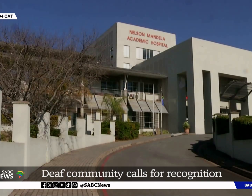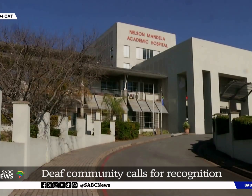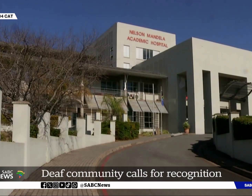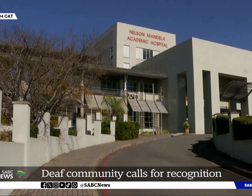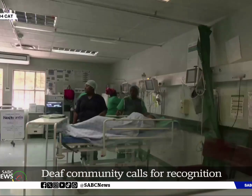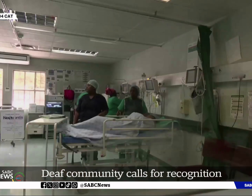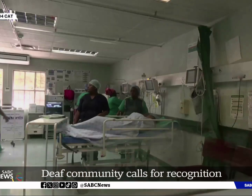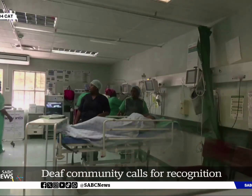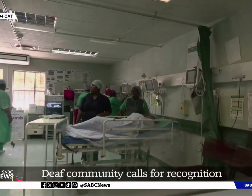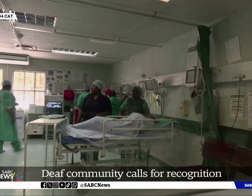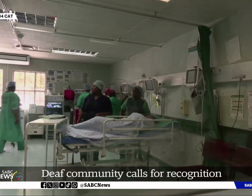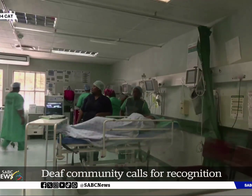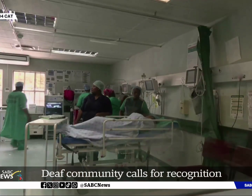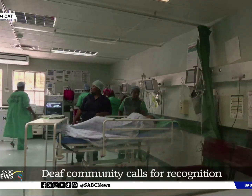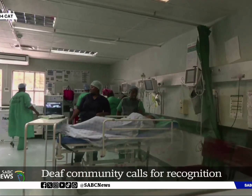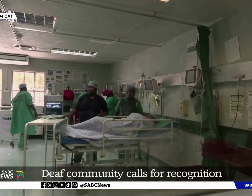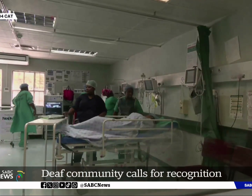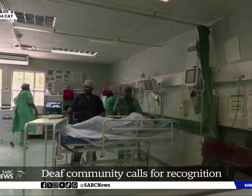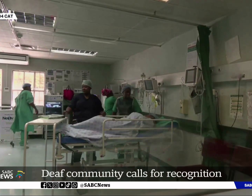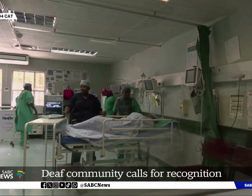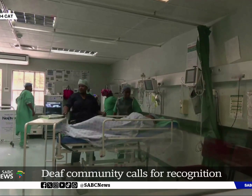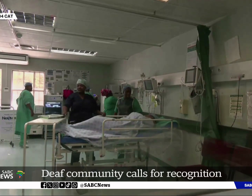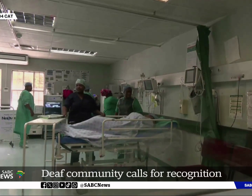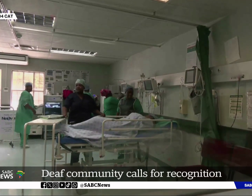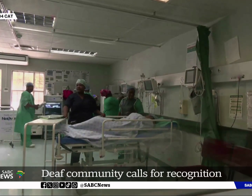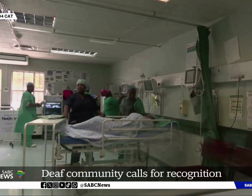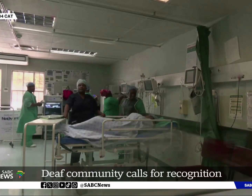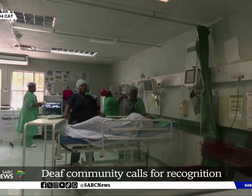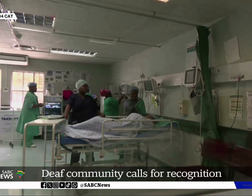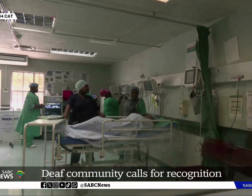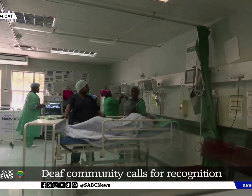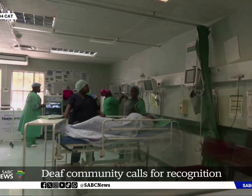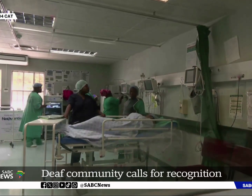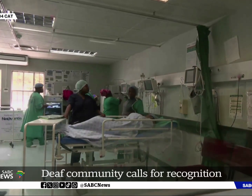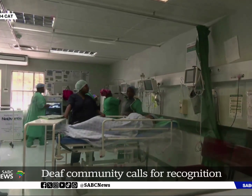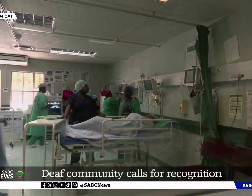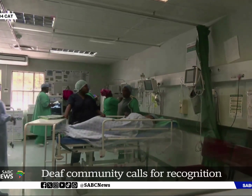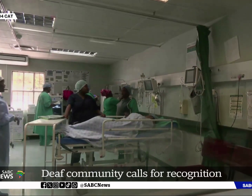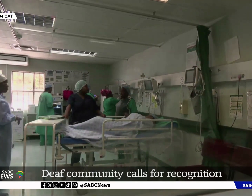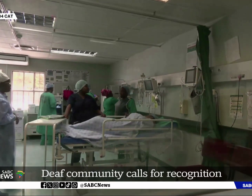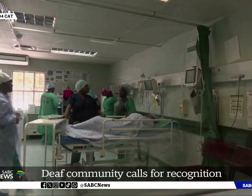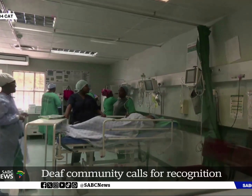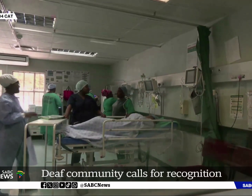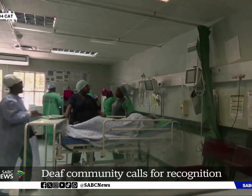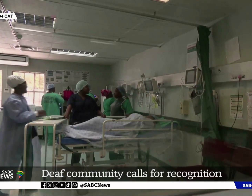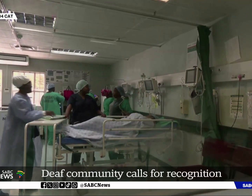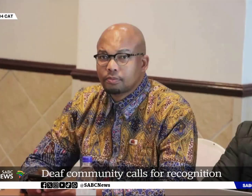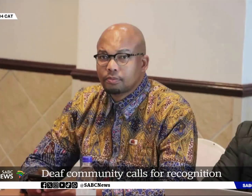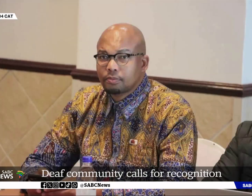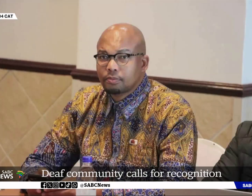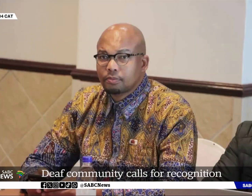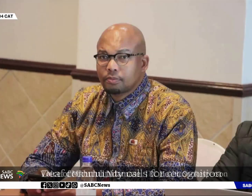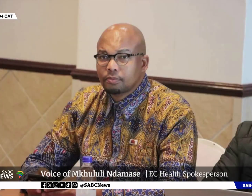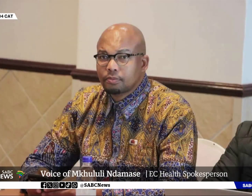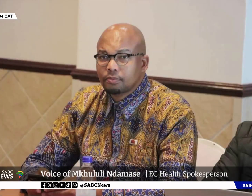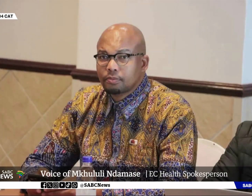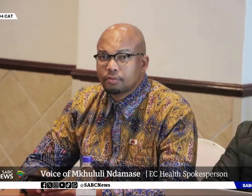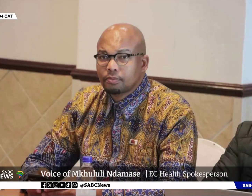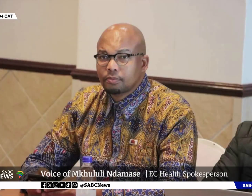their facilities, but has promised to recruit some within the department. The department respects all 12 official languages